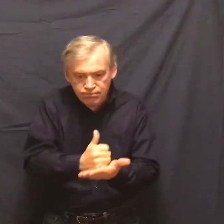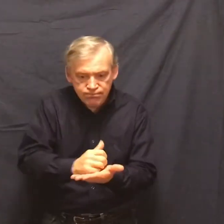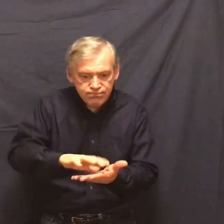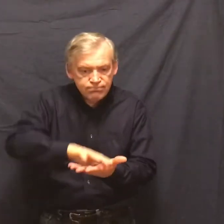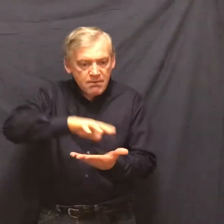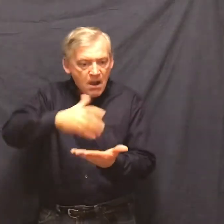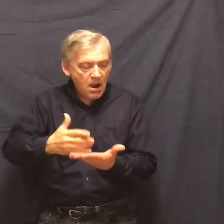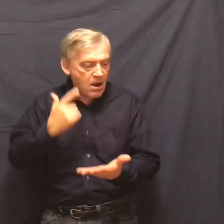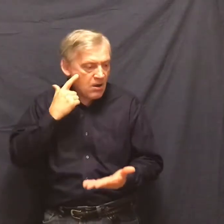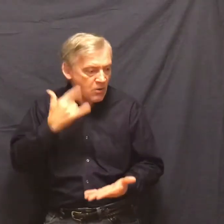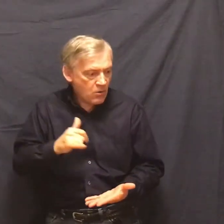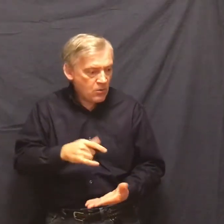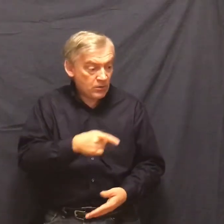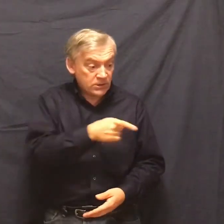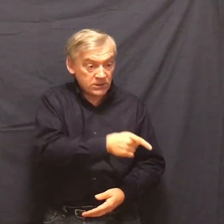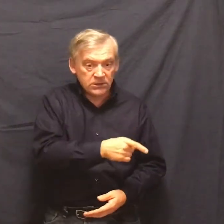Lenny leaned eagerly toward him.